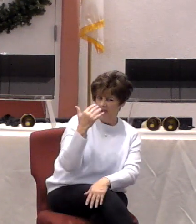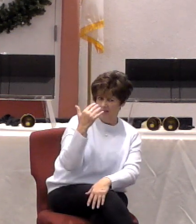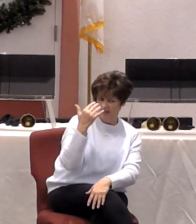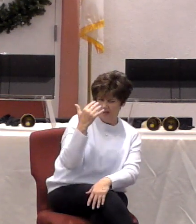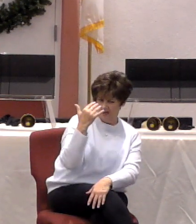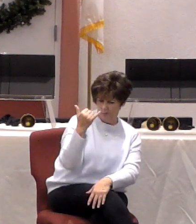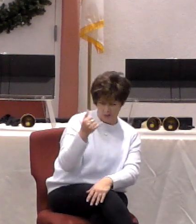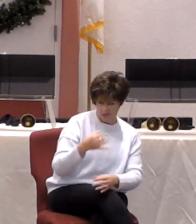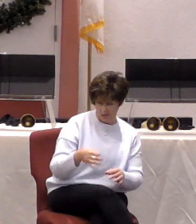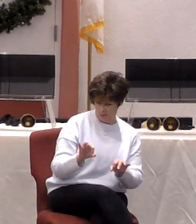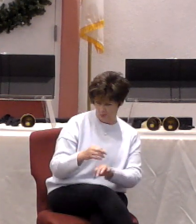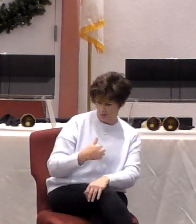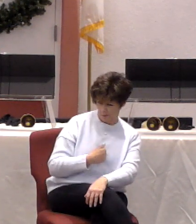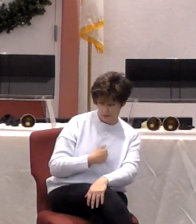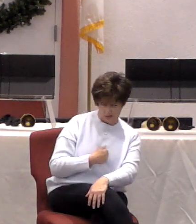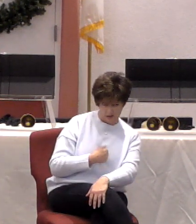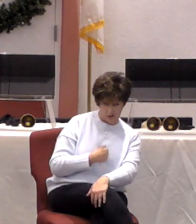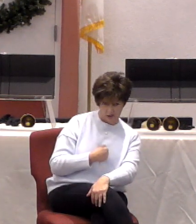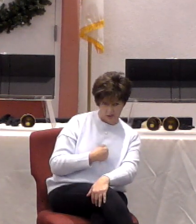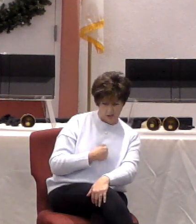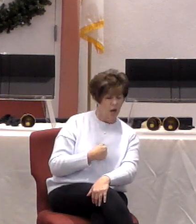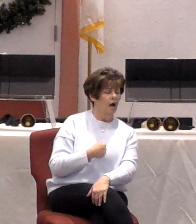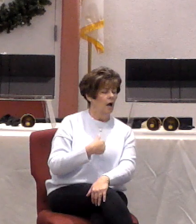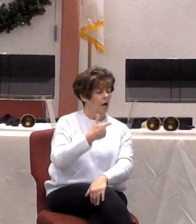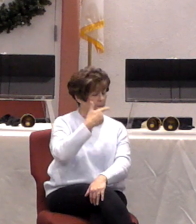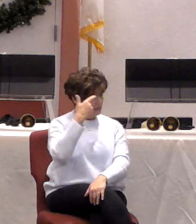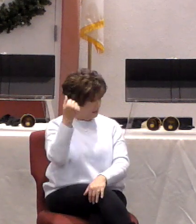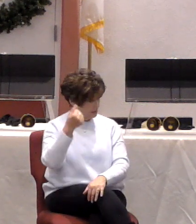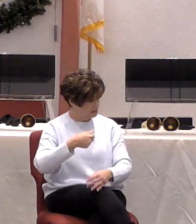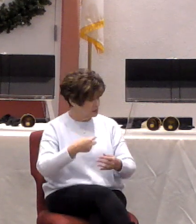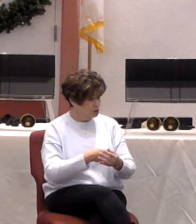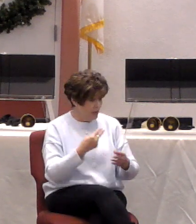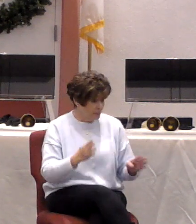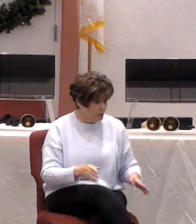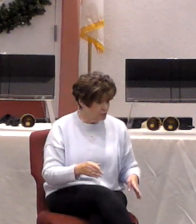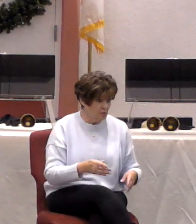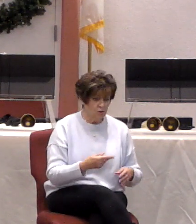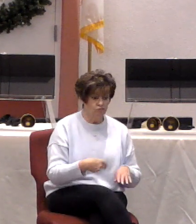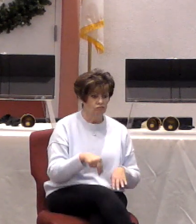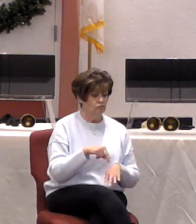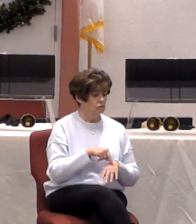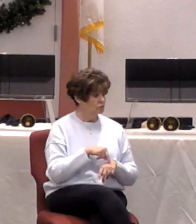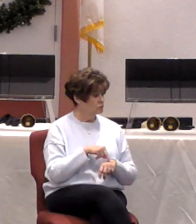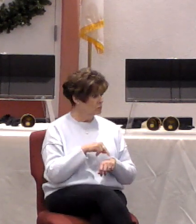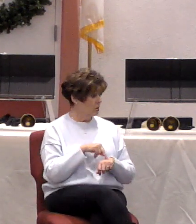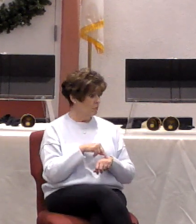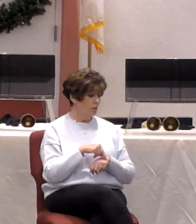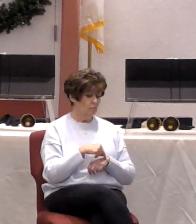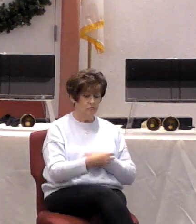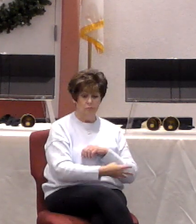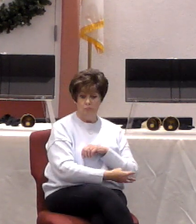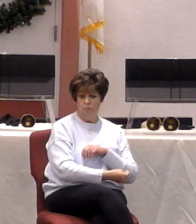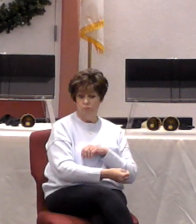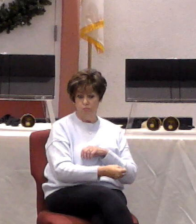that? Well, because the shepherds were just the ordinary type of humanity. They weren't